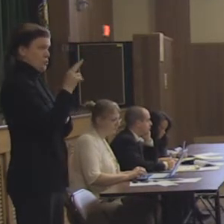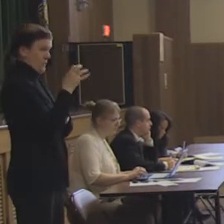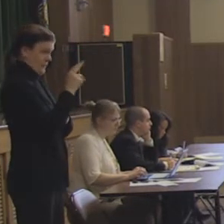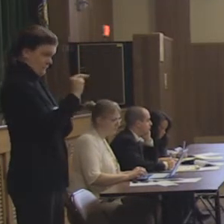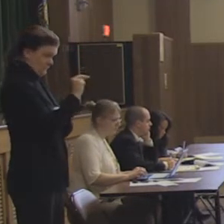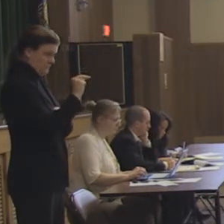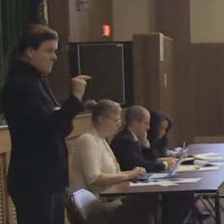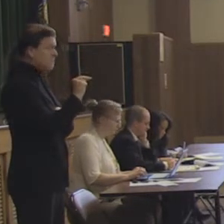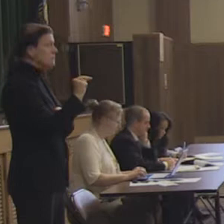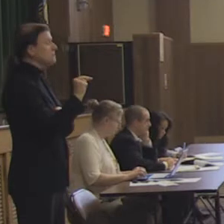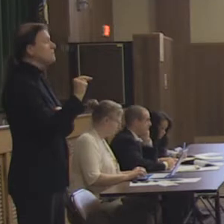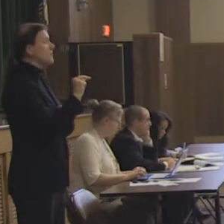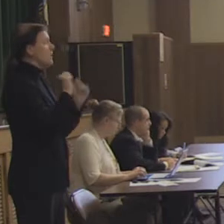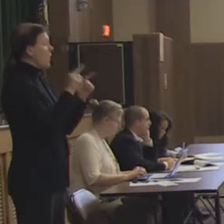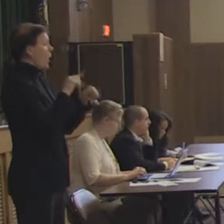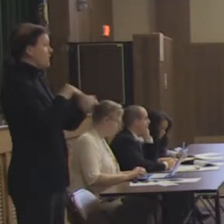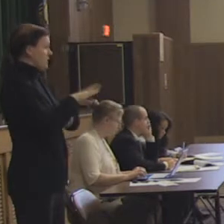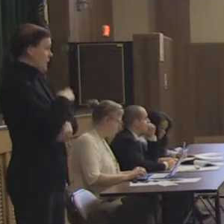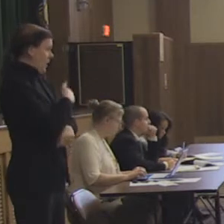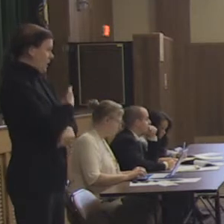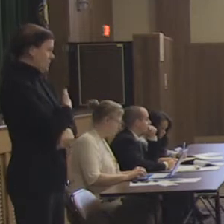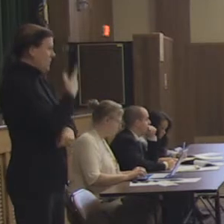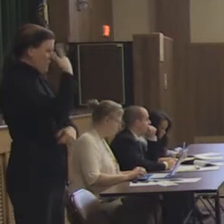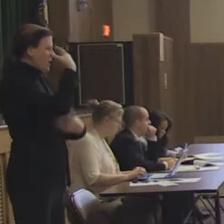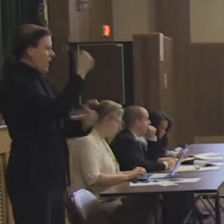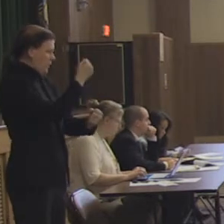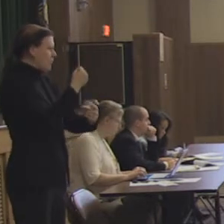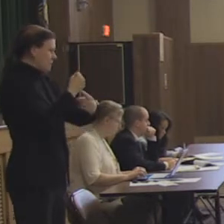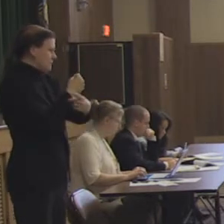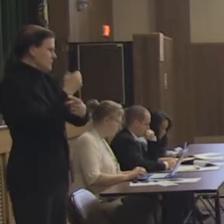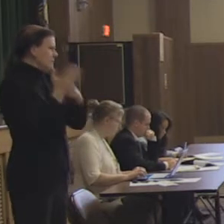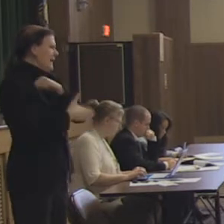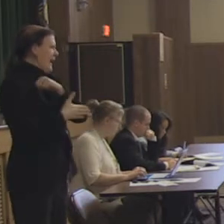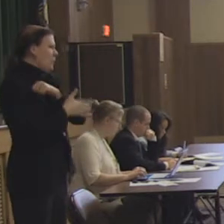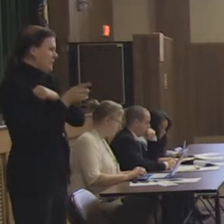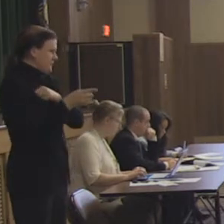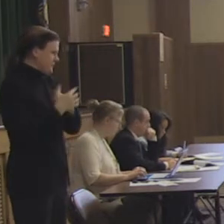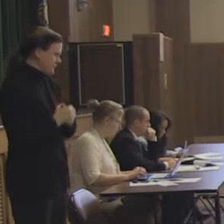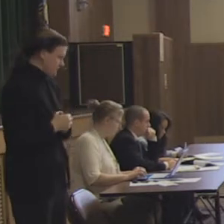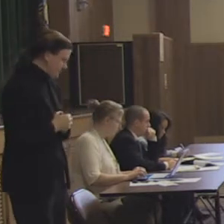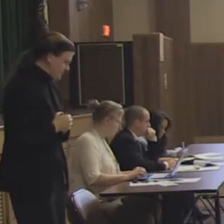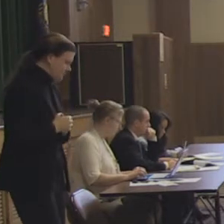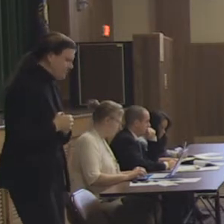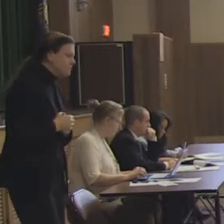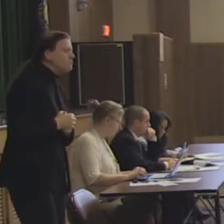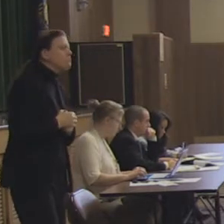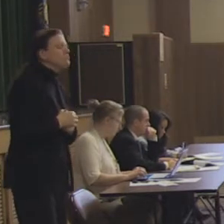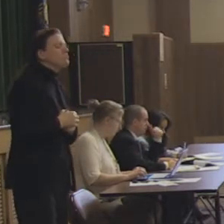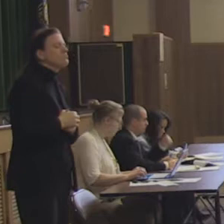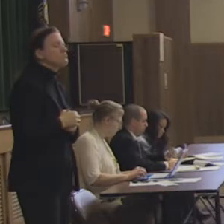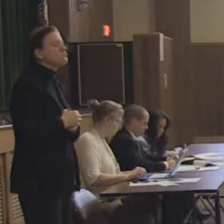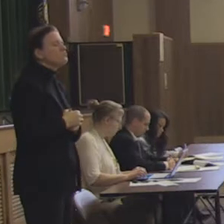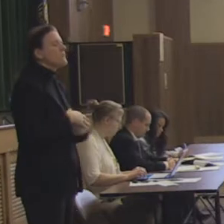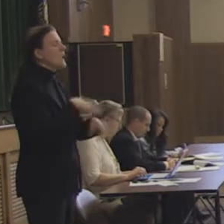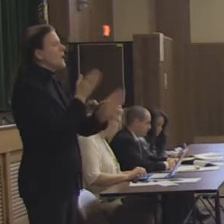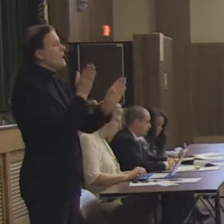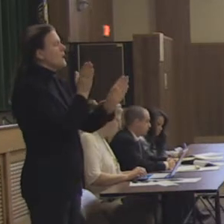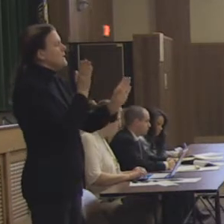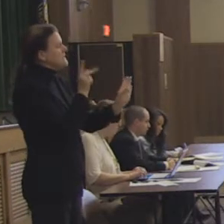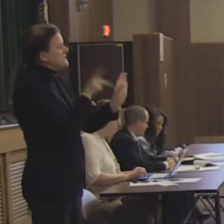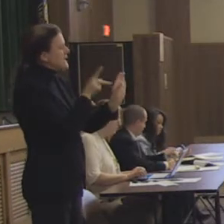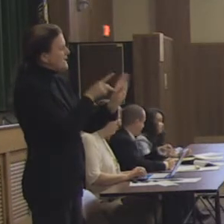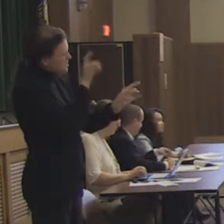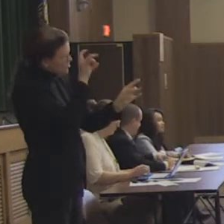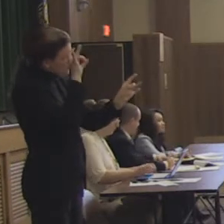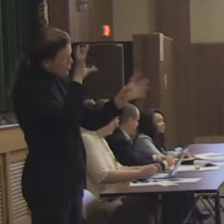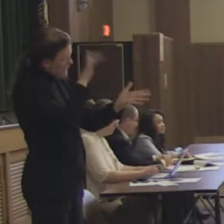affects everyone who works at the hospital, the mental health complex. As a nurse that works in the Psychiatric Crisis Services